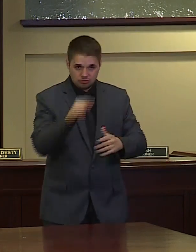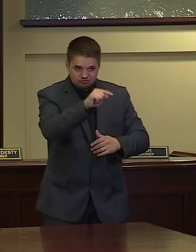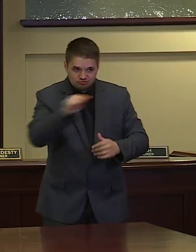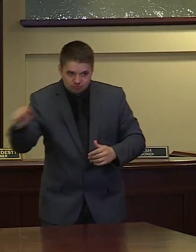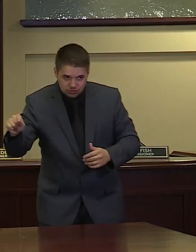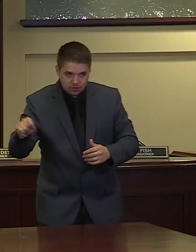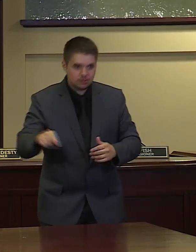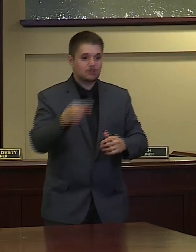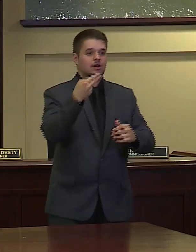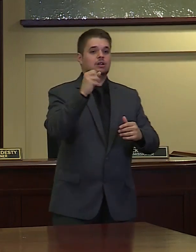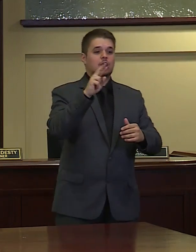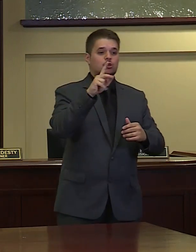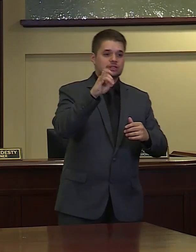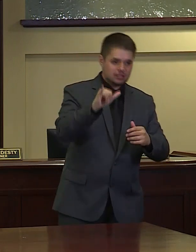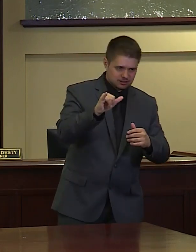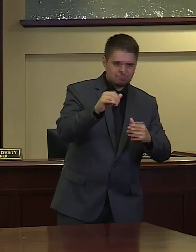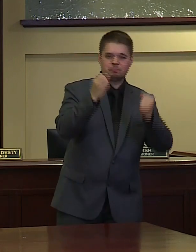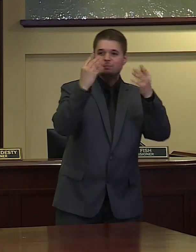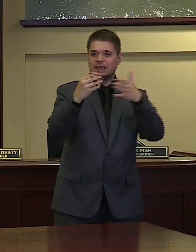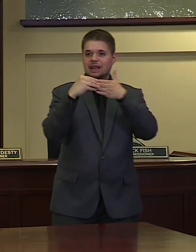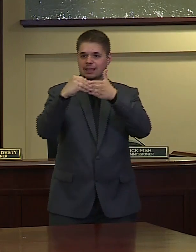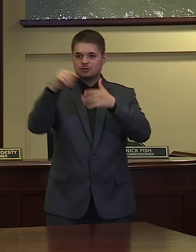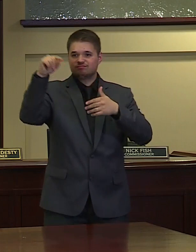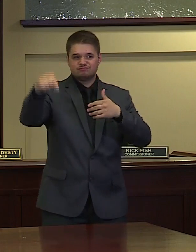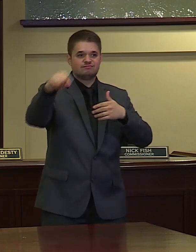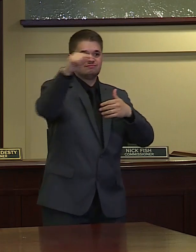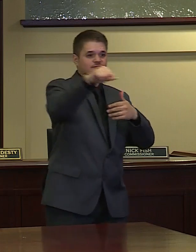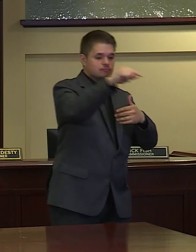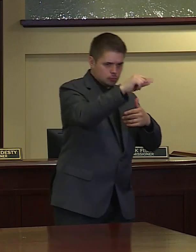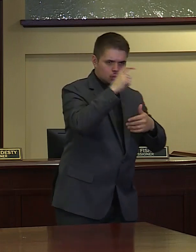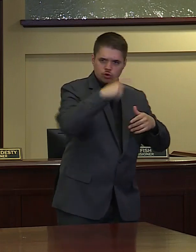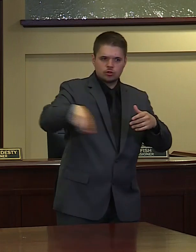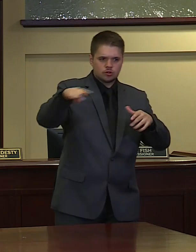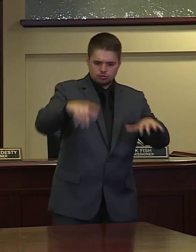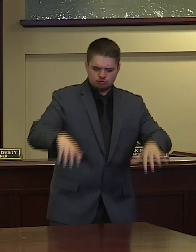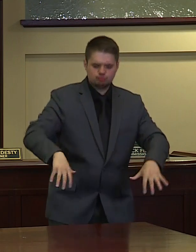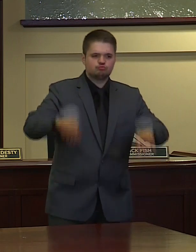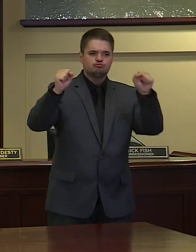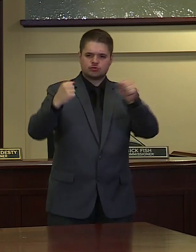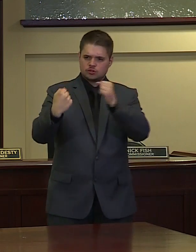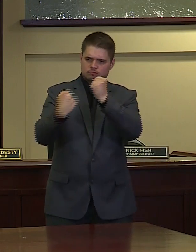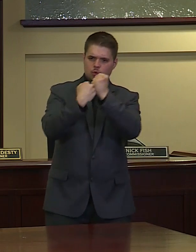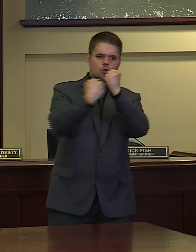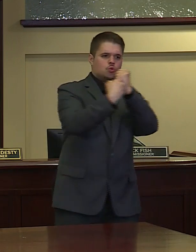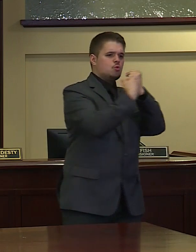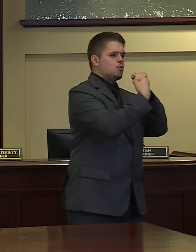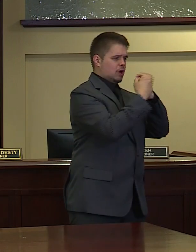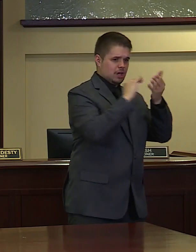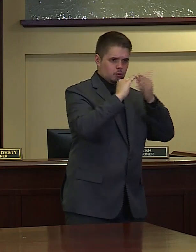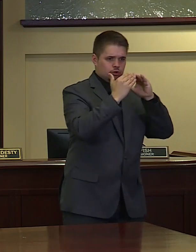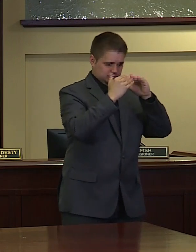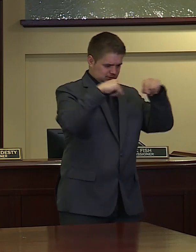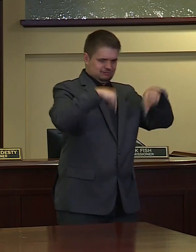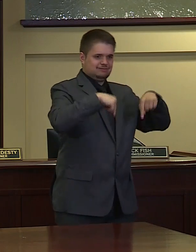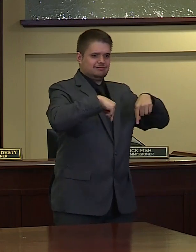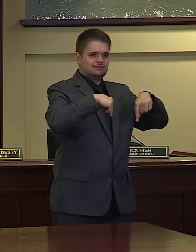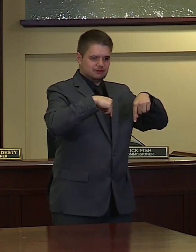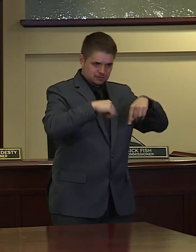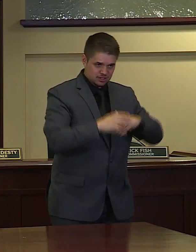many civic leaders of our city who have stepped up in support of our community and in support of those who are hurting deeply right